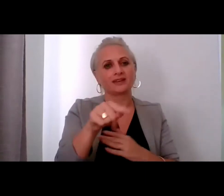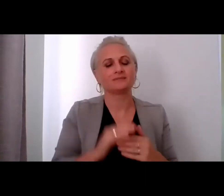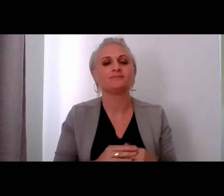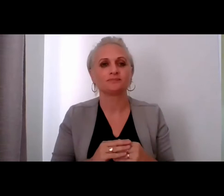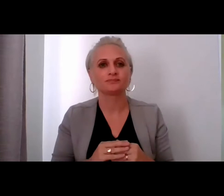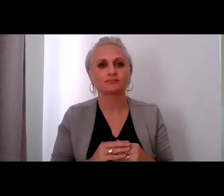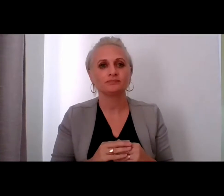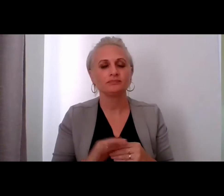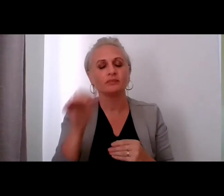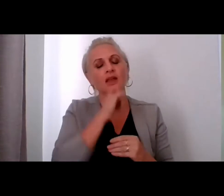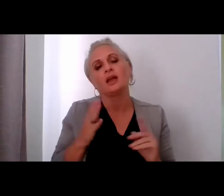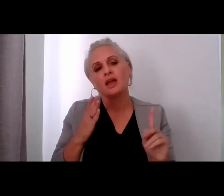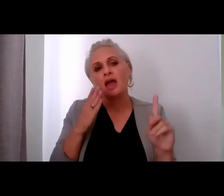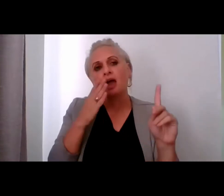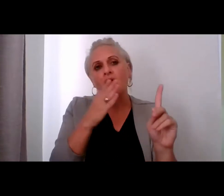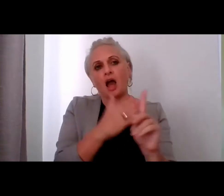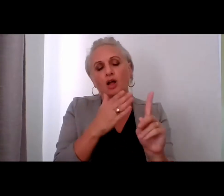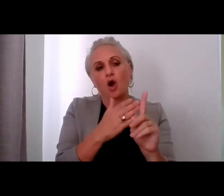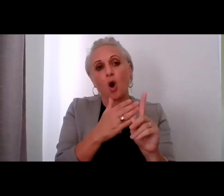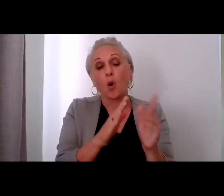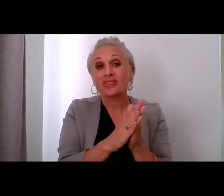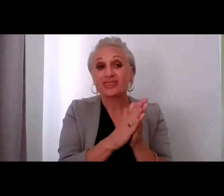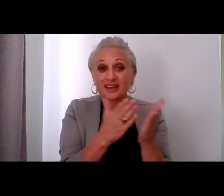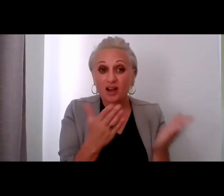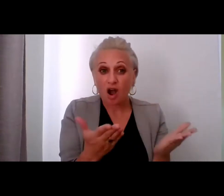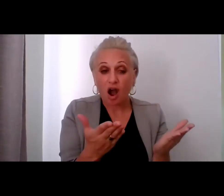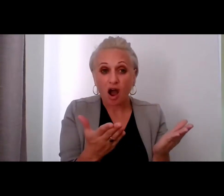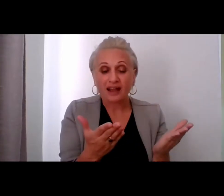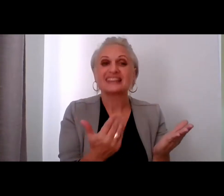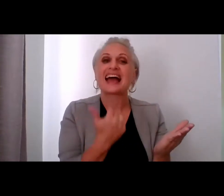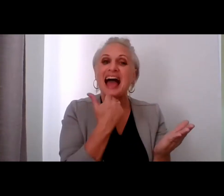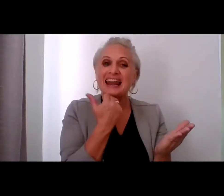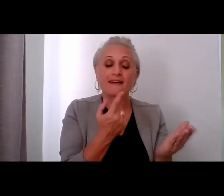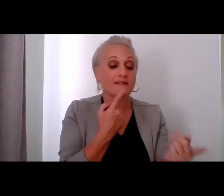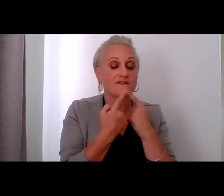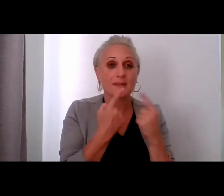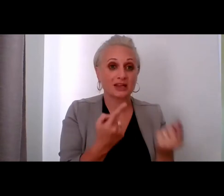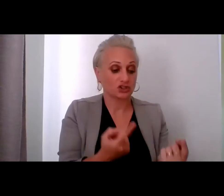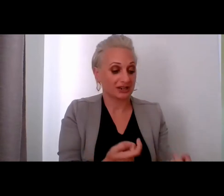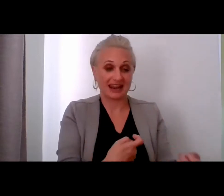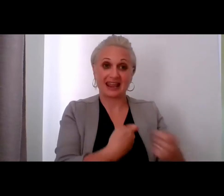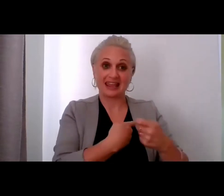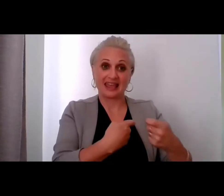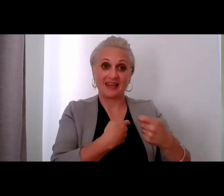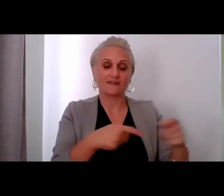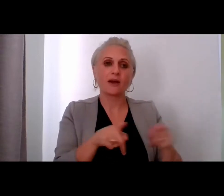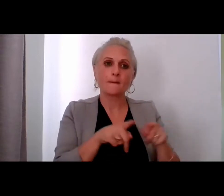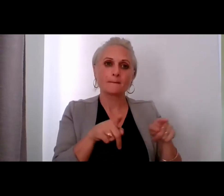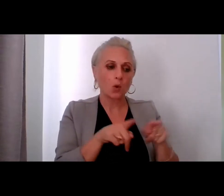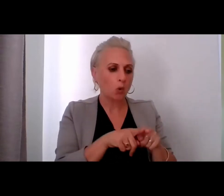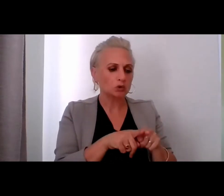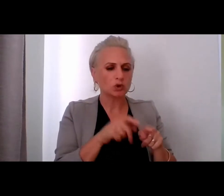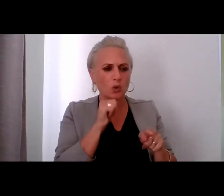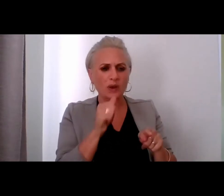Our aim is that the guide will be in-depth enough to give you what you want, but also broad enough to accommodate diverse